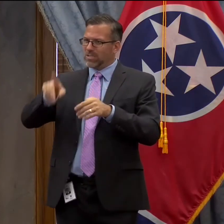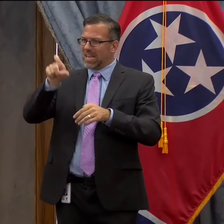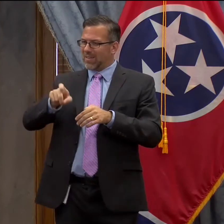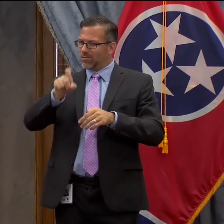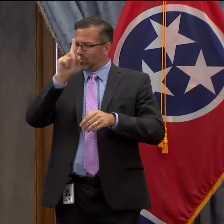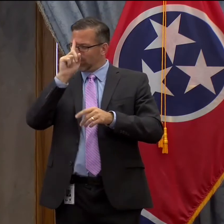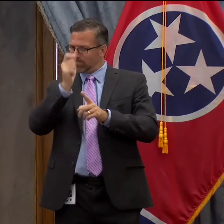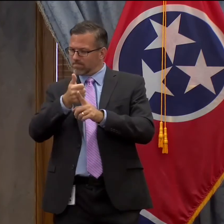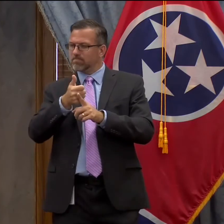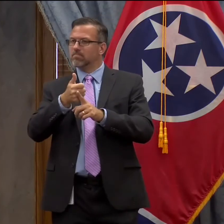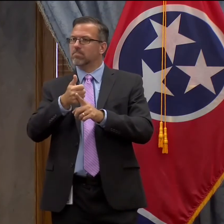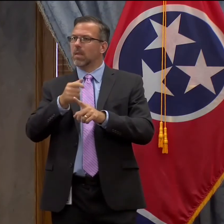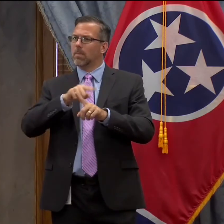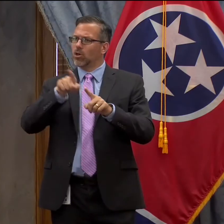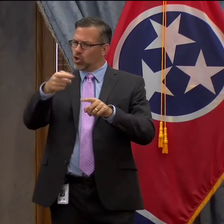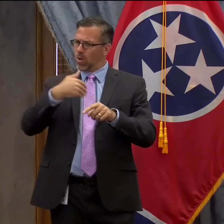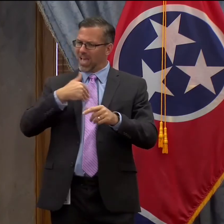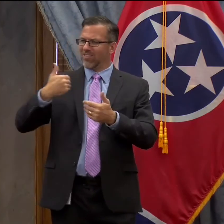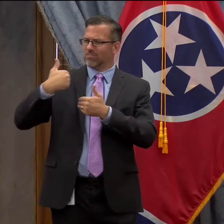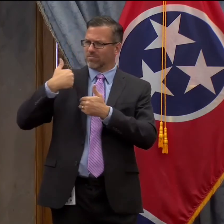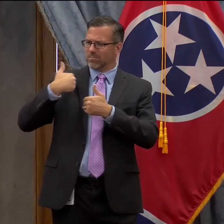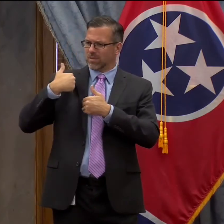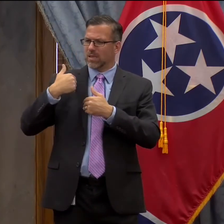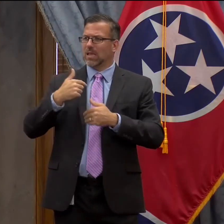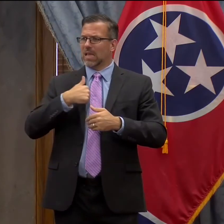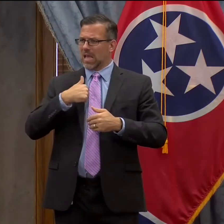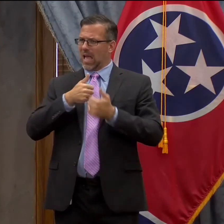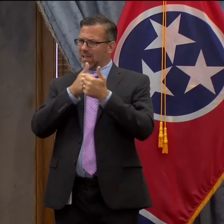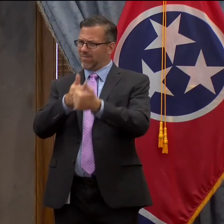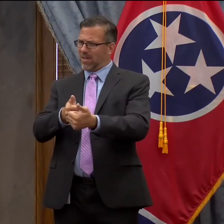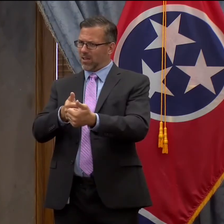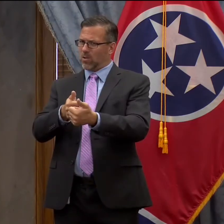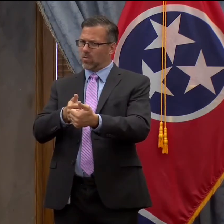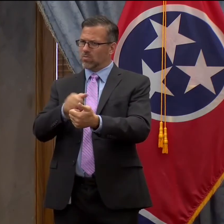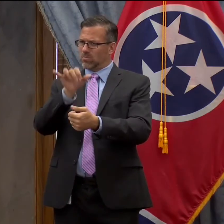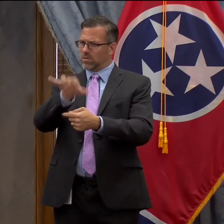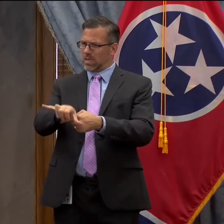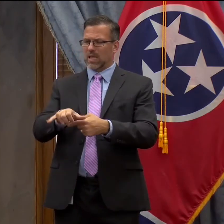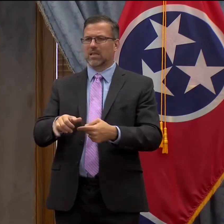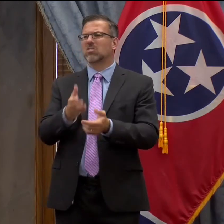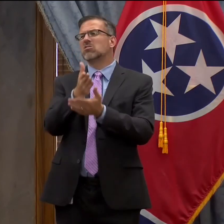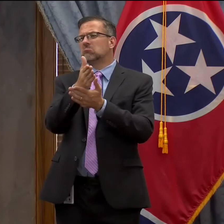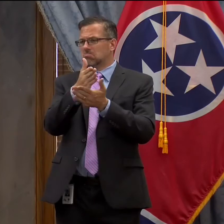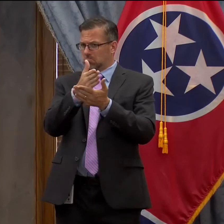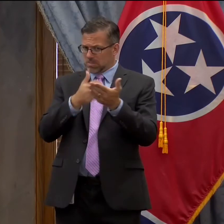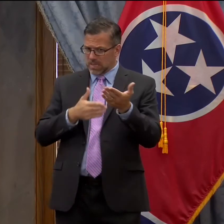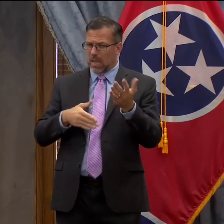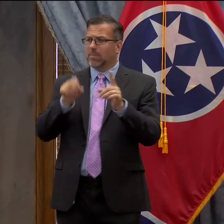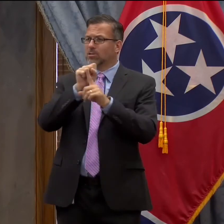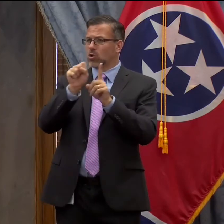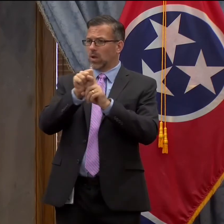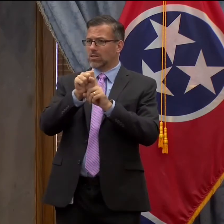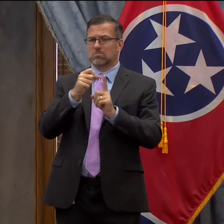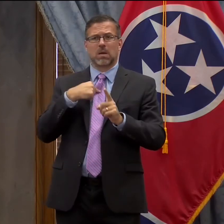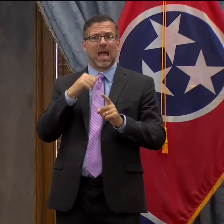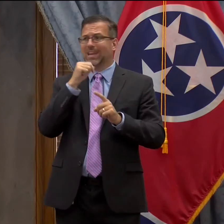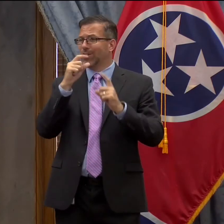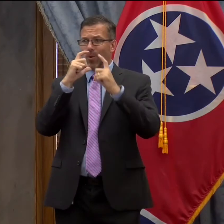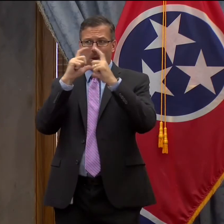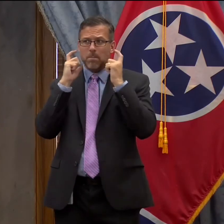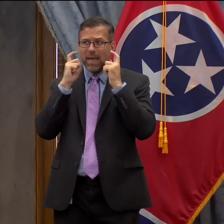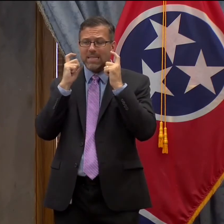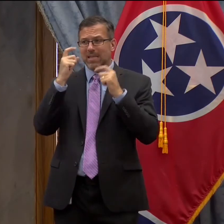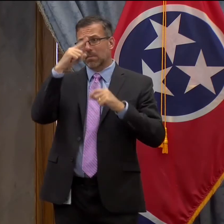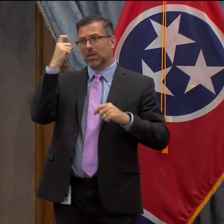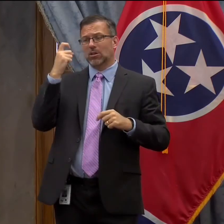an obligation. And I follow that obligation. And there are circumstances where I don't wear a mask because I